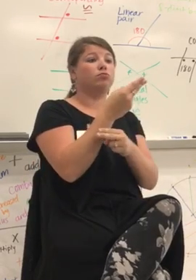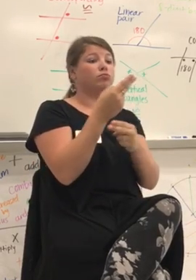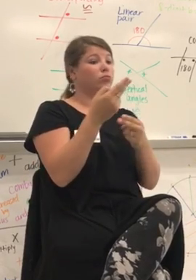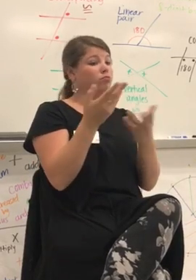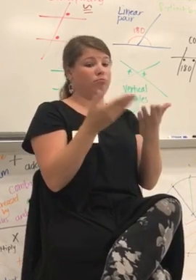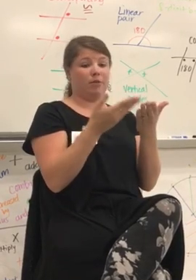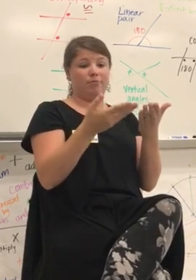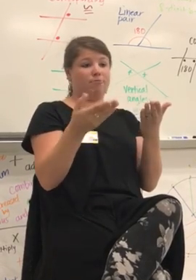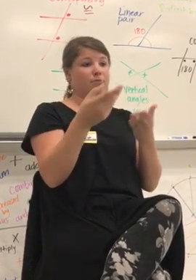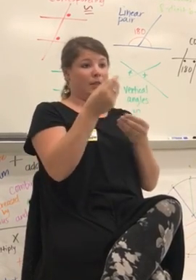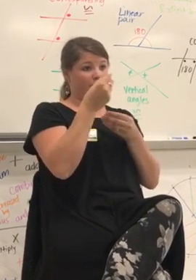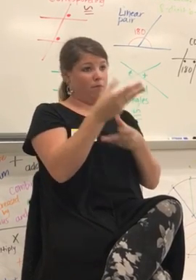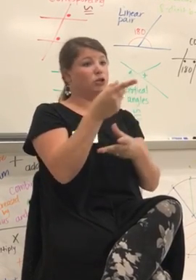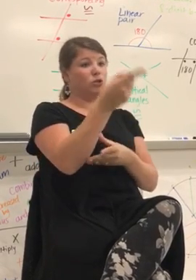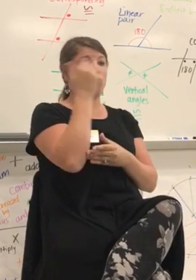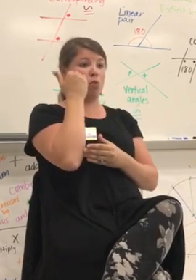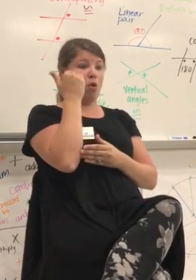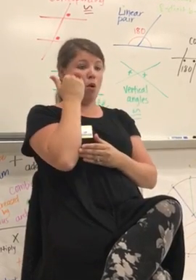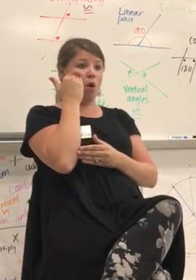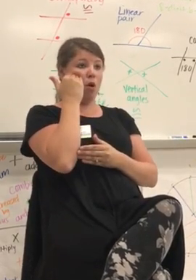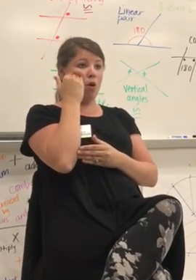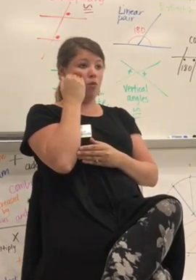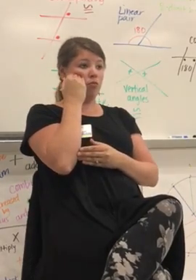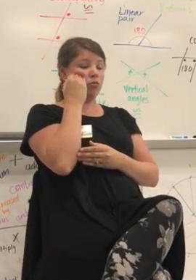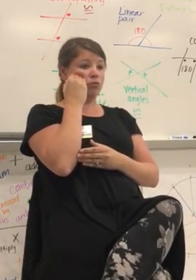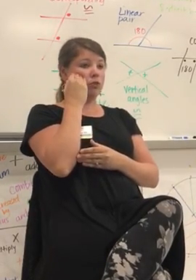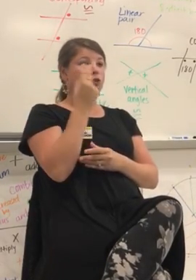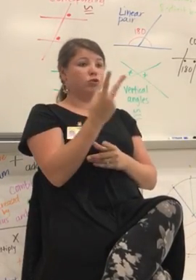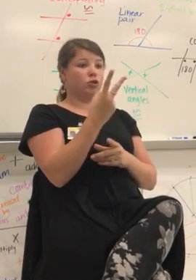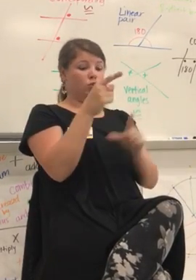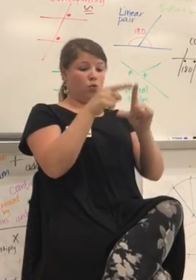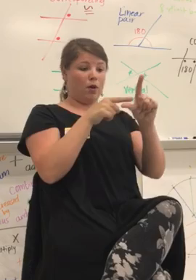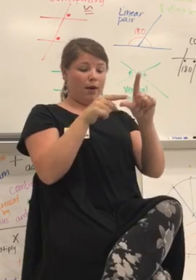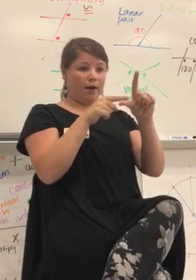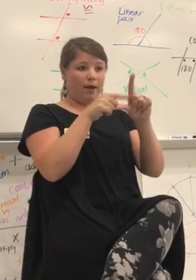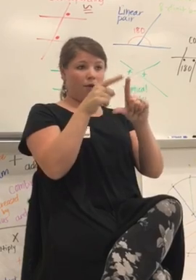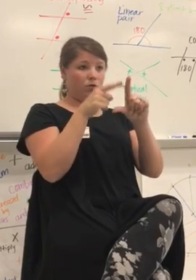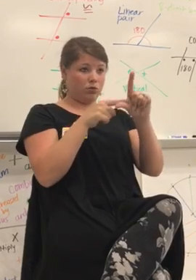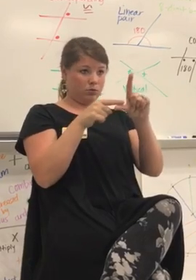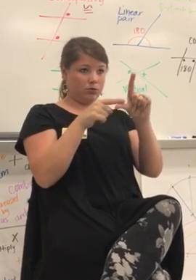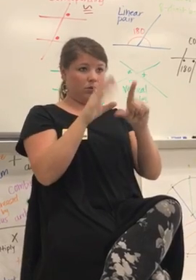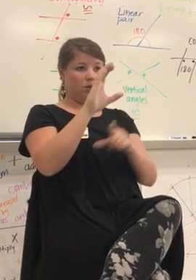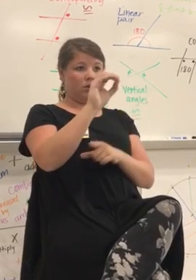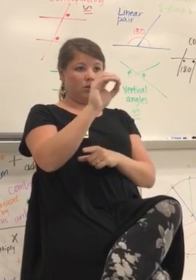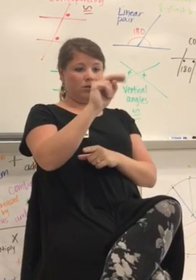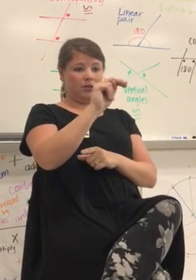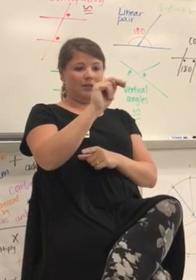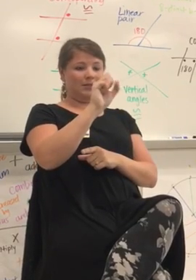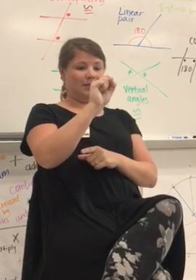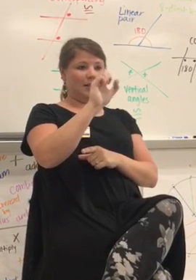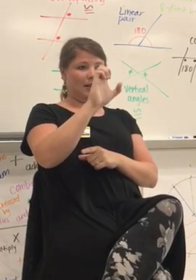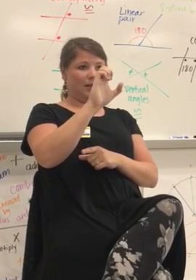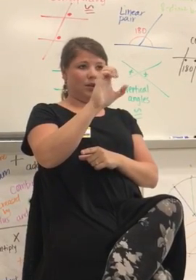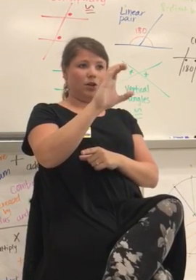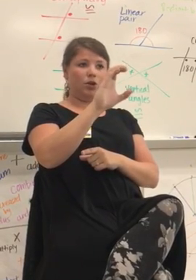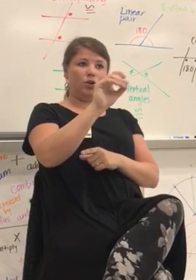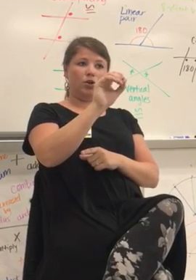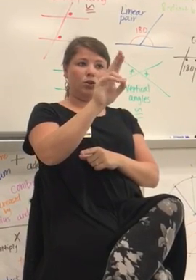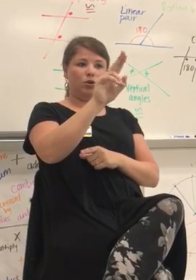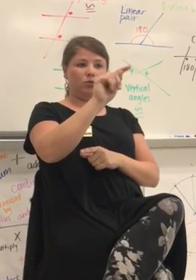pair. These 2 angles are consecutive interior. Okay, so they add to 180.